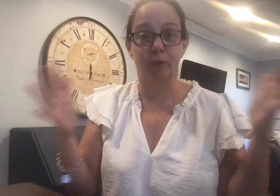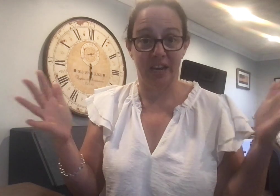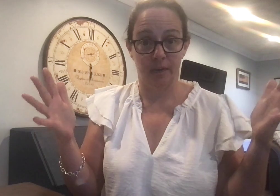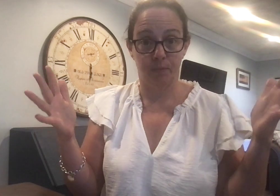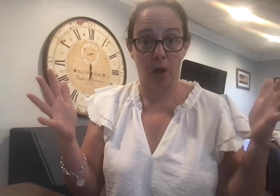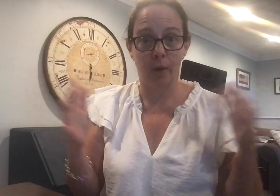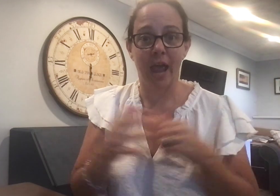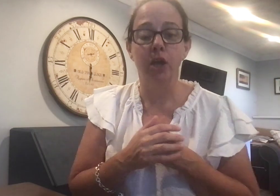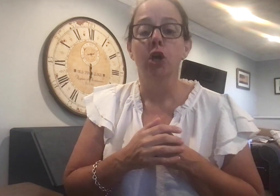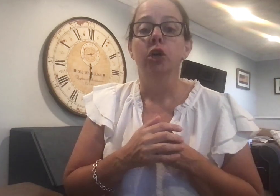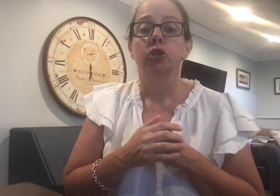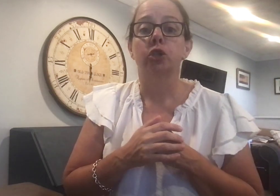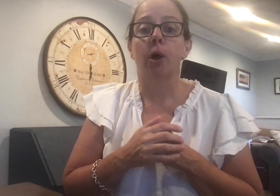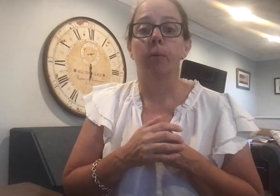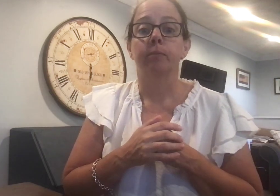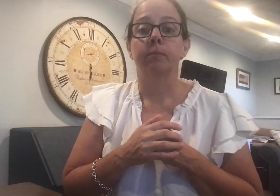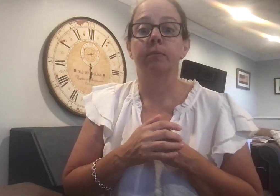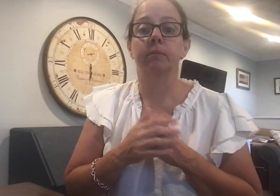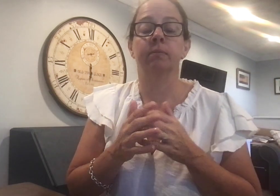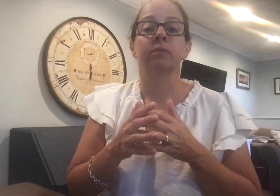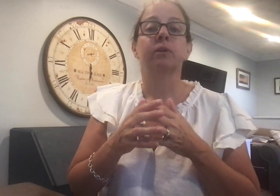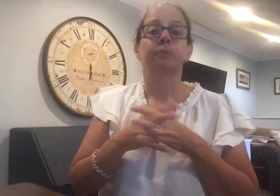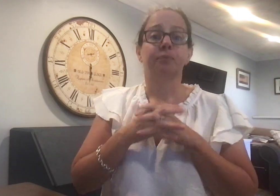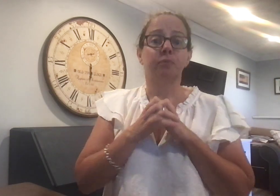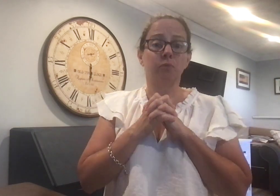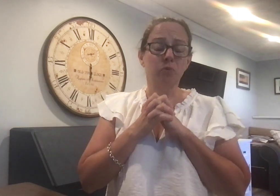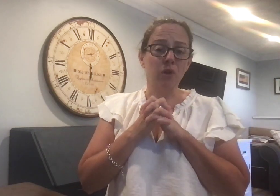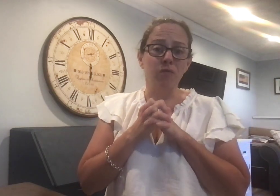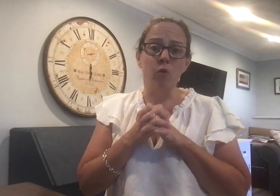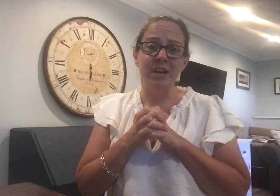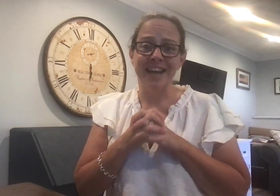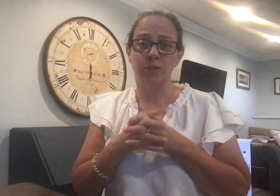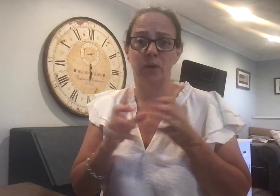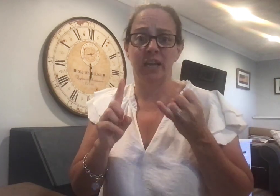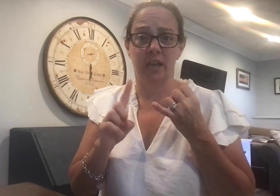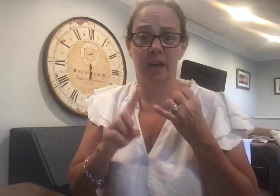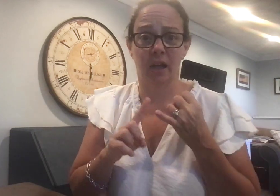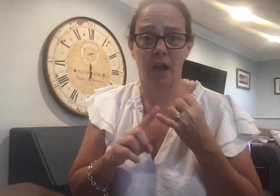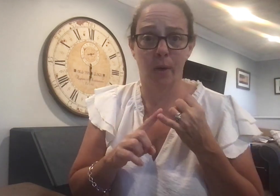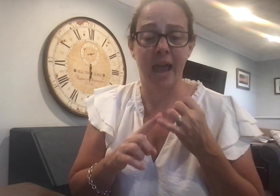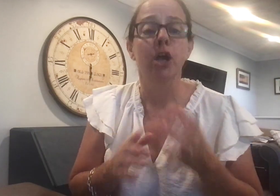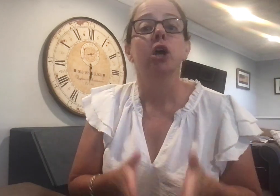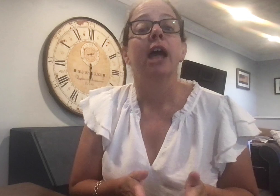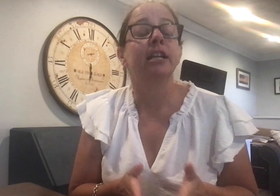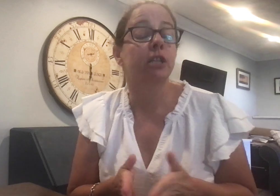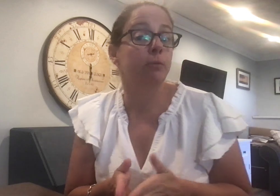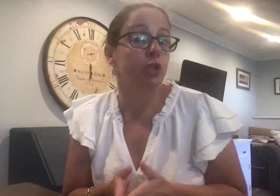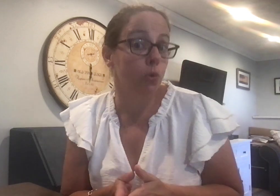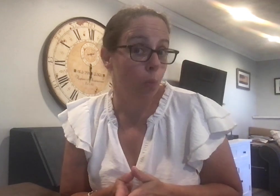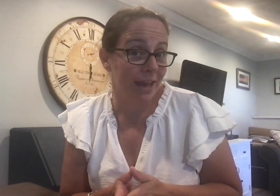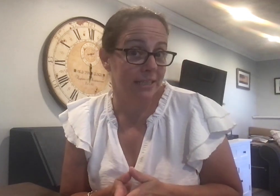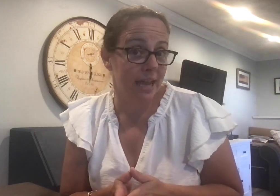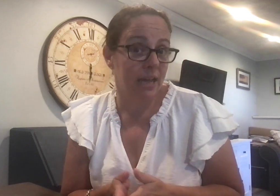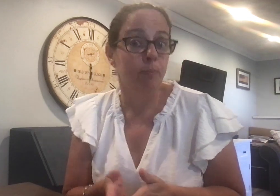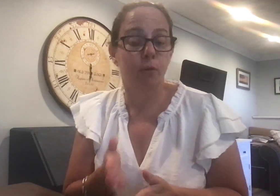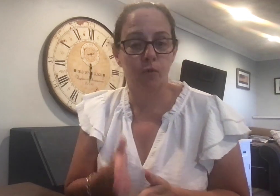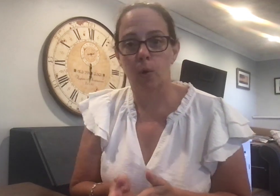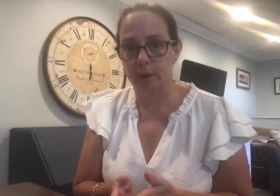screen, okay? So for next week, okay, and it's going to be due Wednesday before we